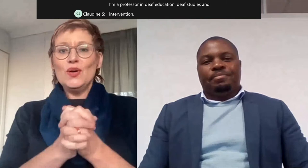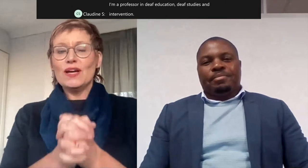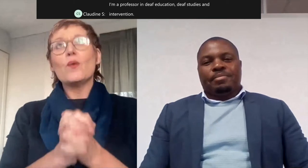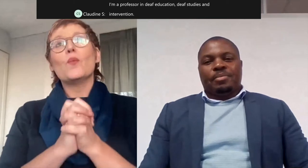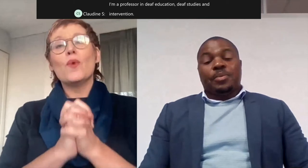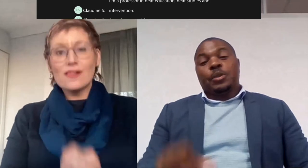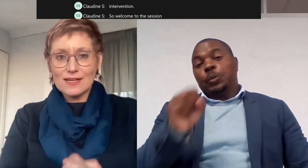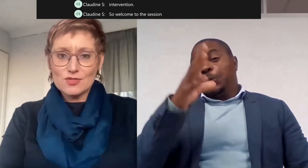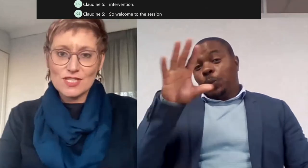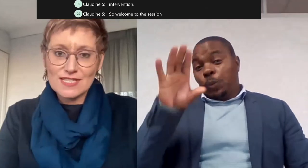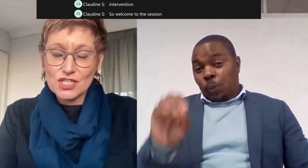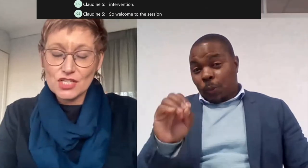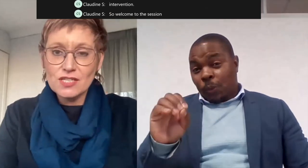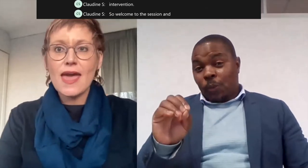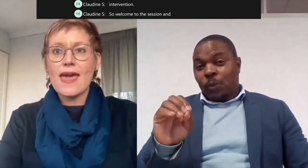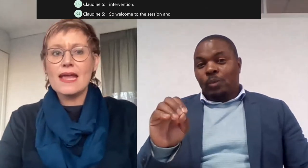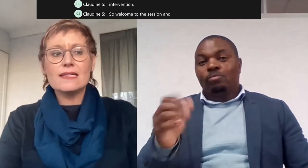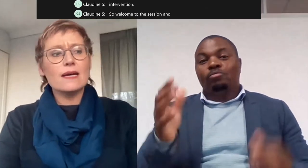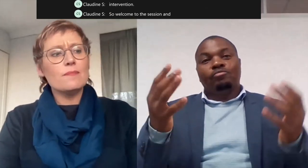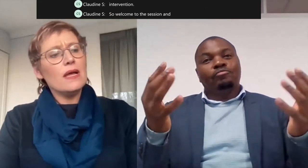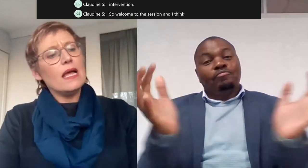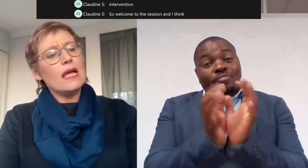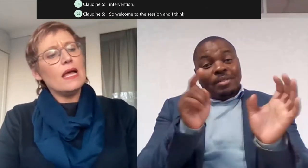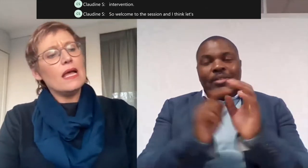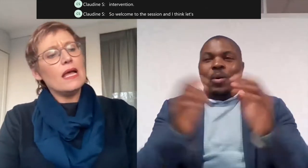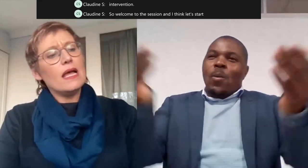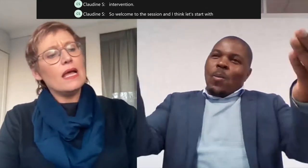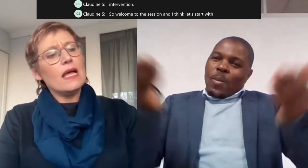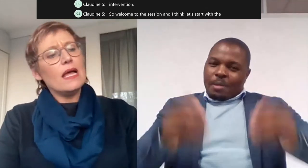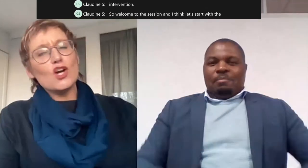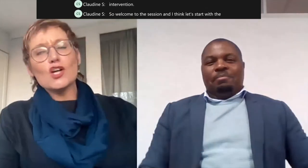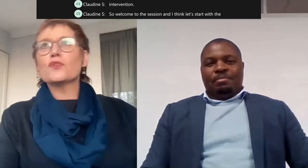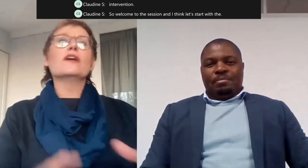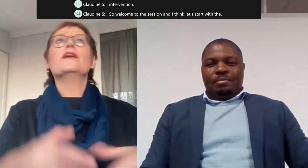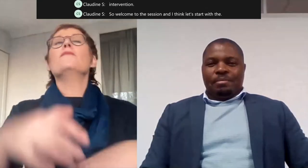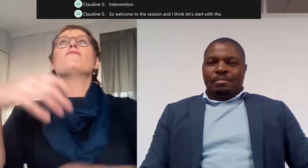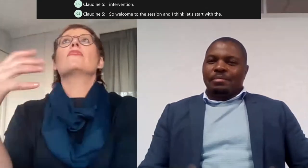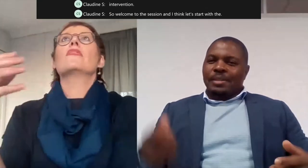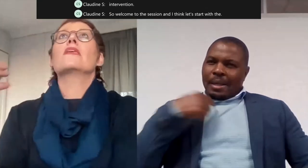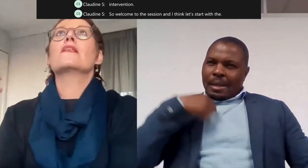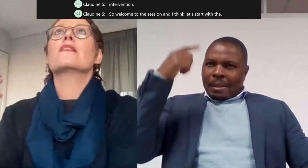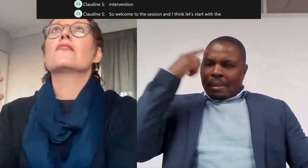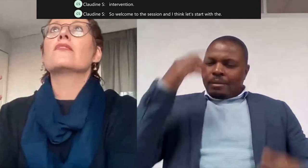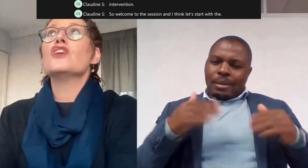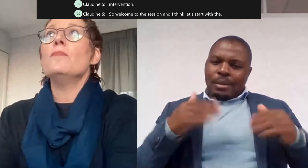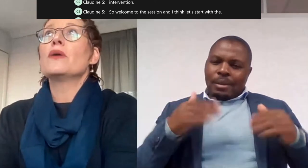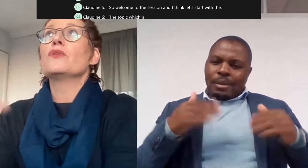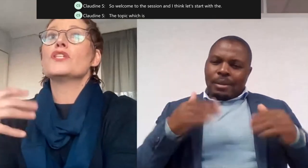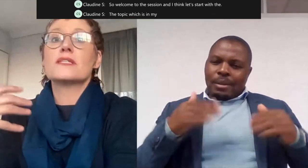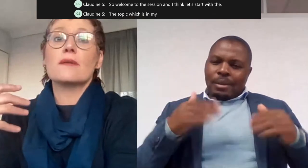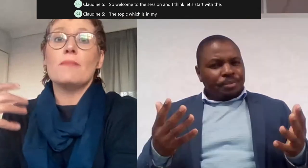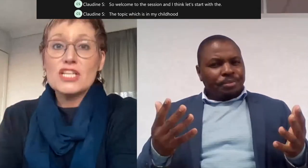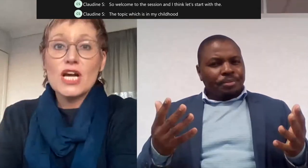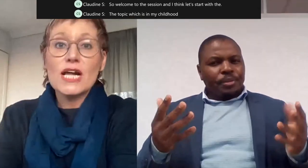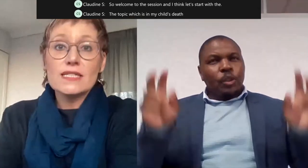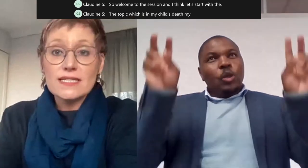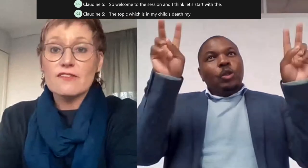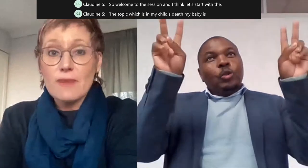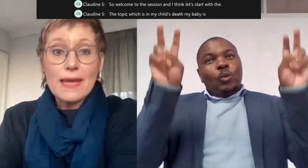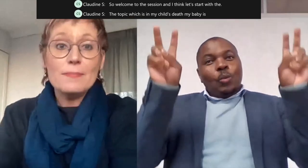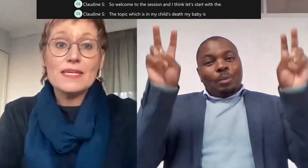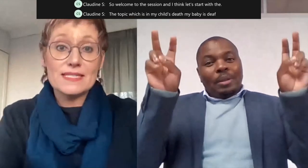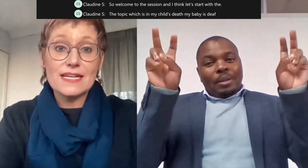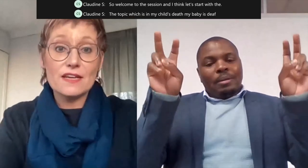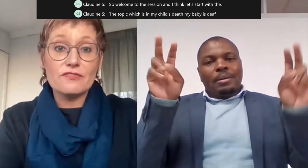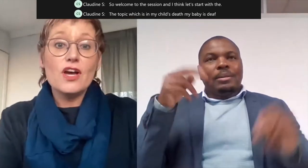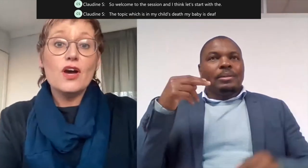So, welcome to the session, and I think let's start with the topic, which is my child